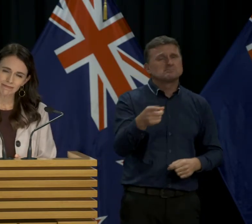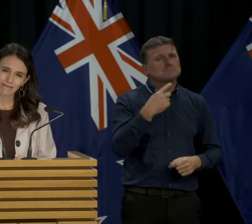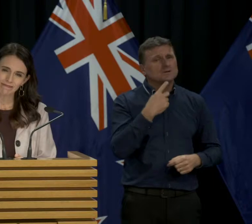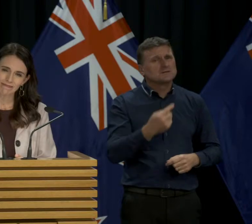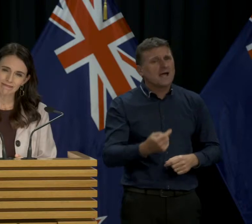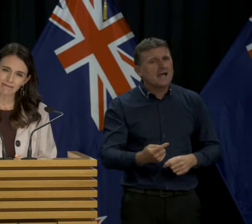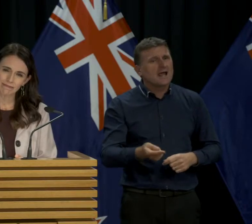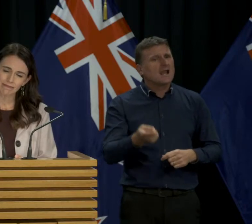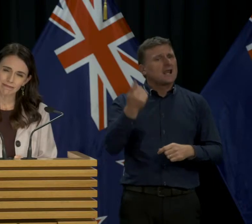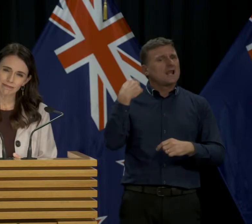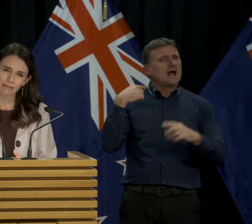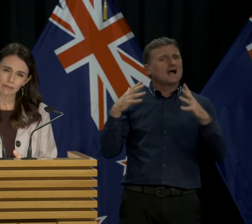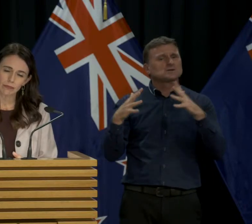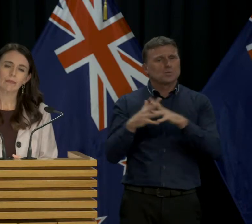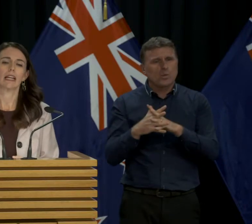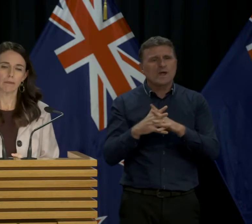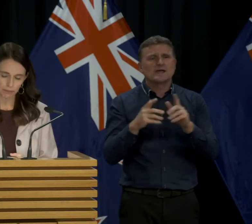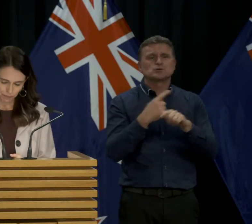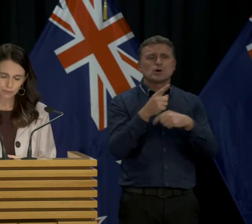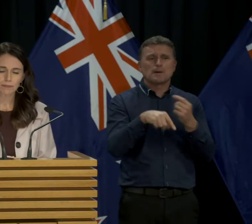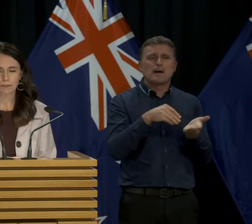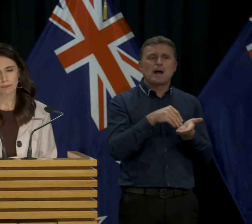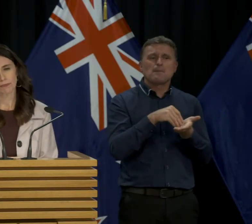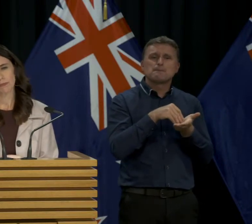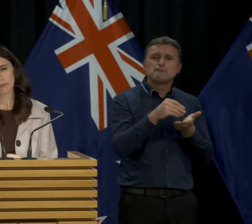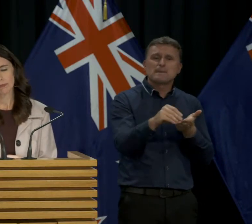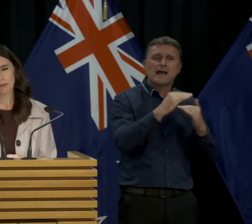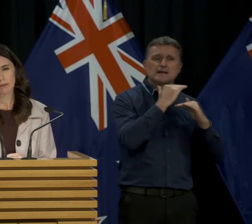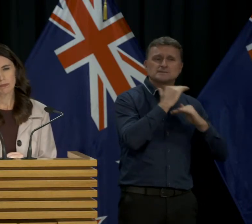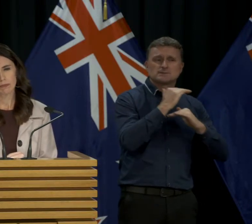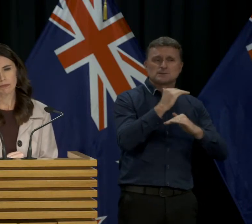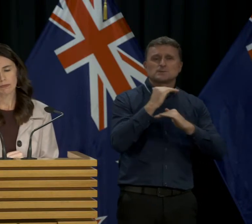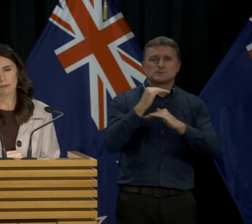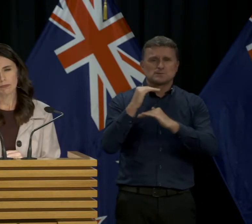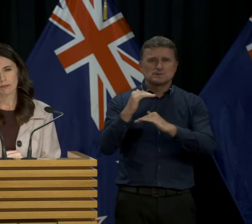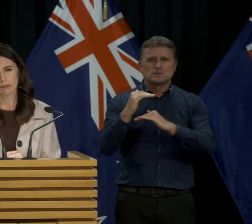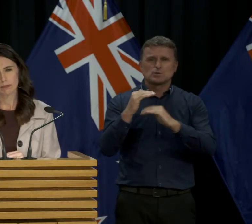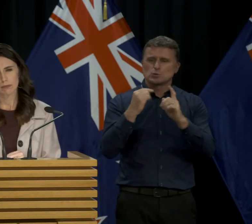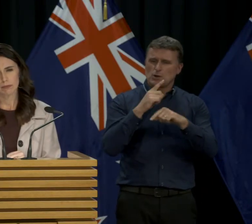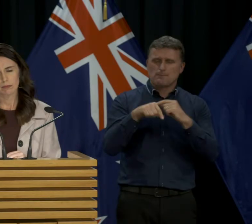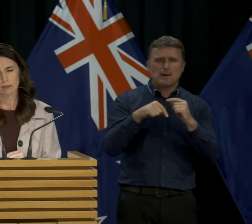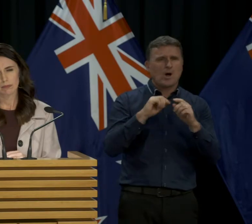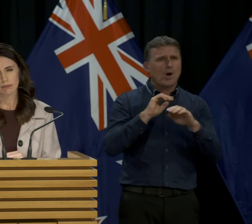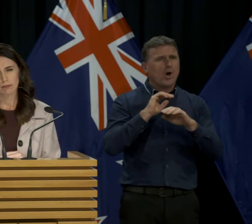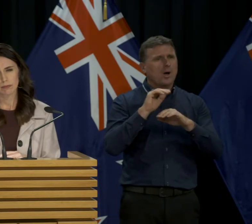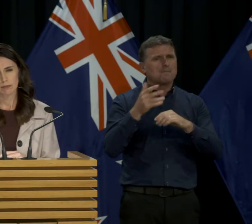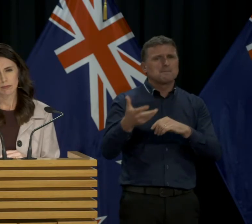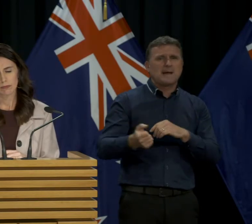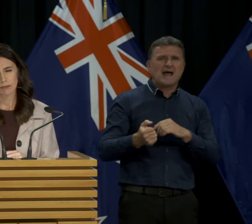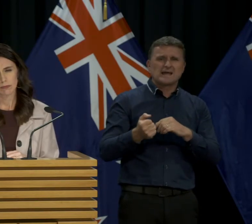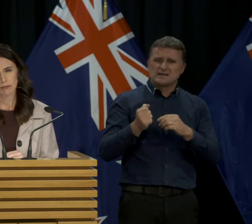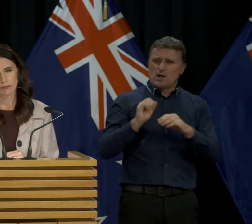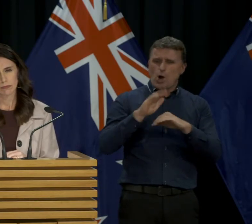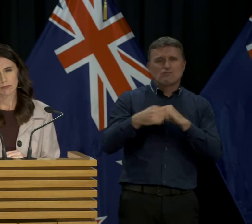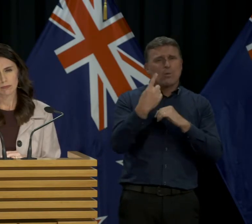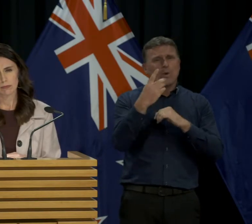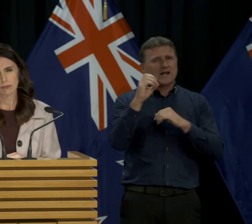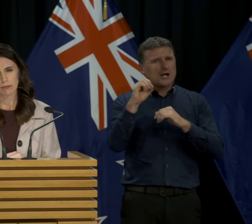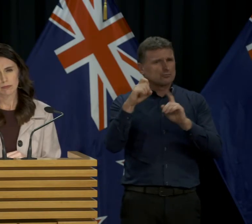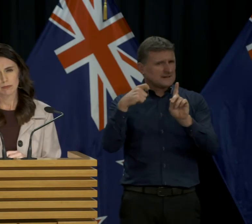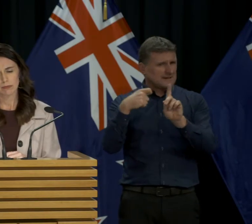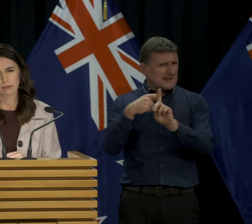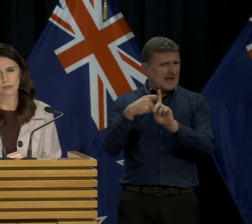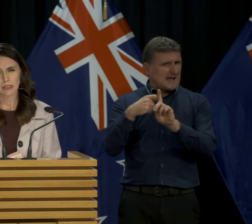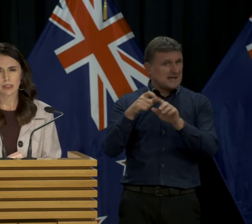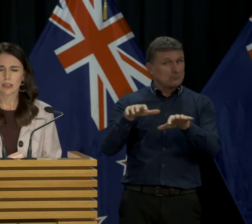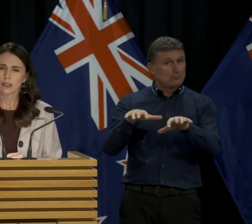restraint for the wider public sector, including kind of pay freeze on anyone over 100k. Those all set to expire in June. Are you looking to